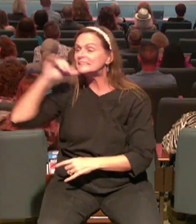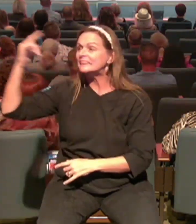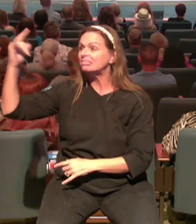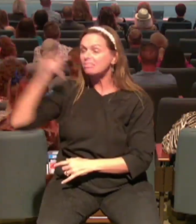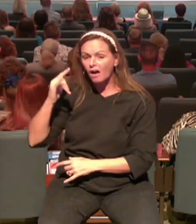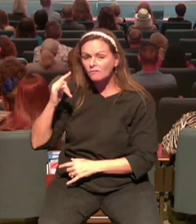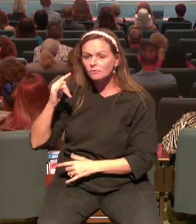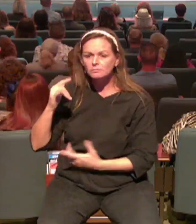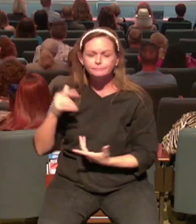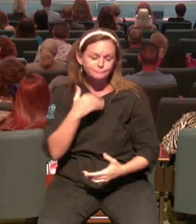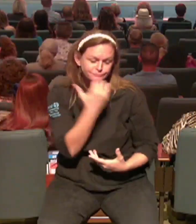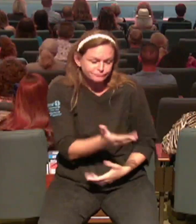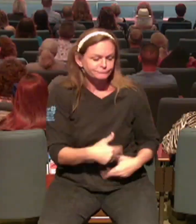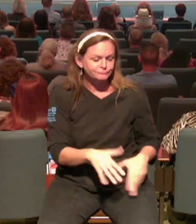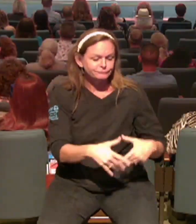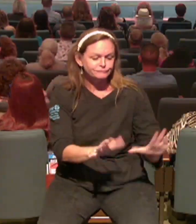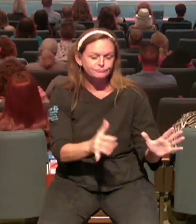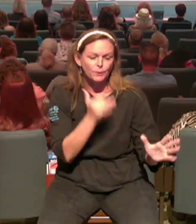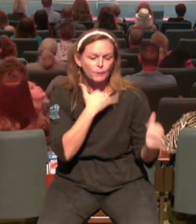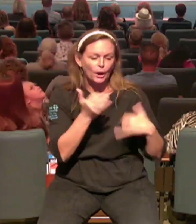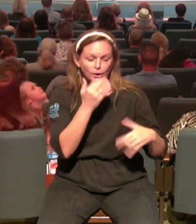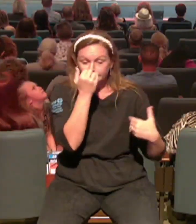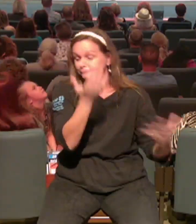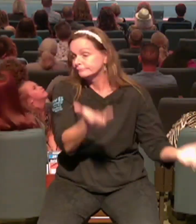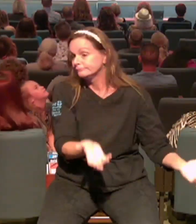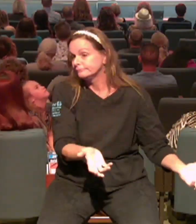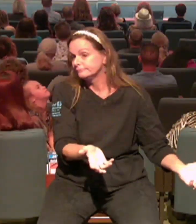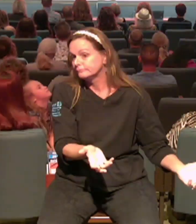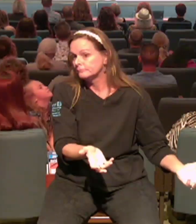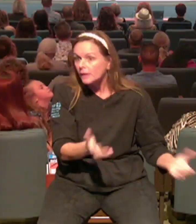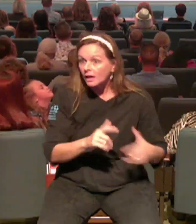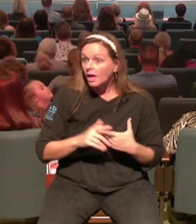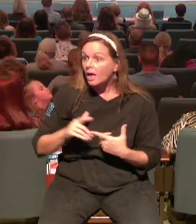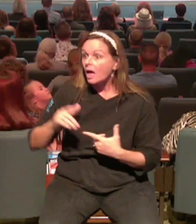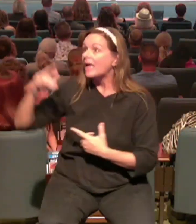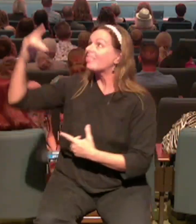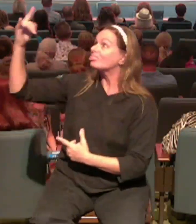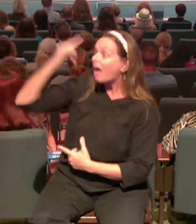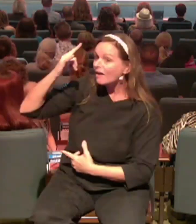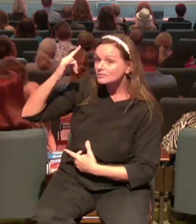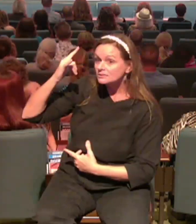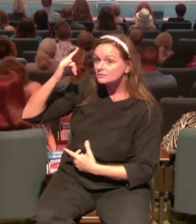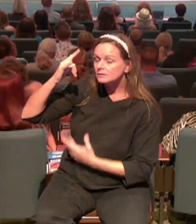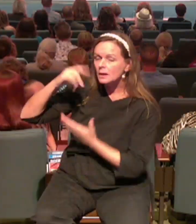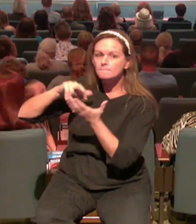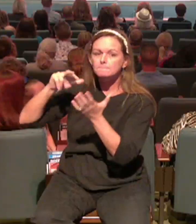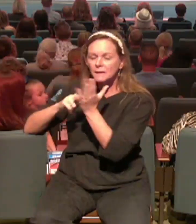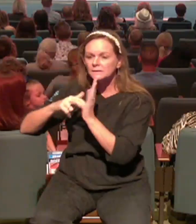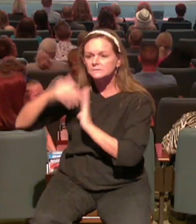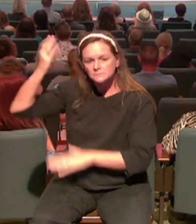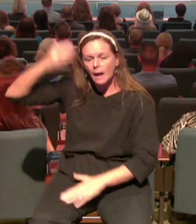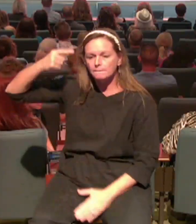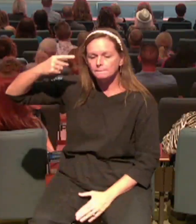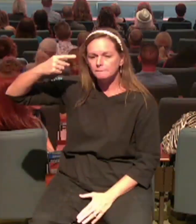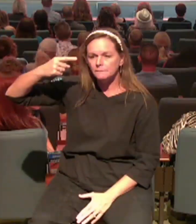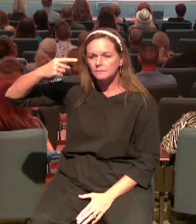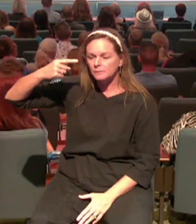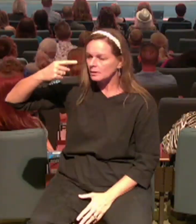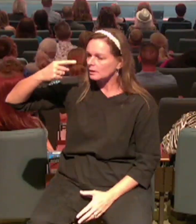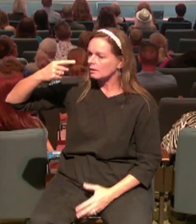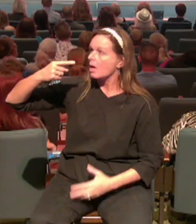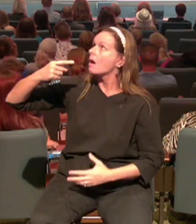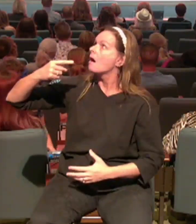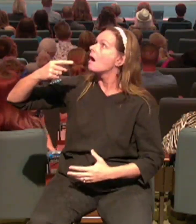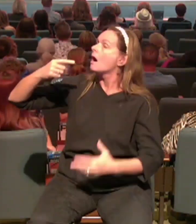been trying to say to me. I want to listen to you. I want your word to speak to me. See, God, the reason he said go and